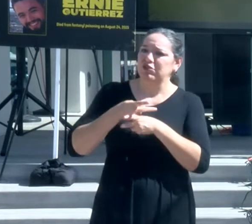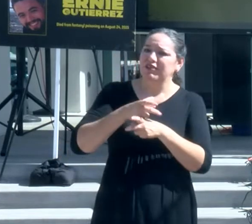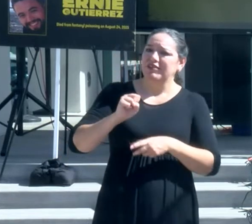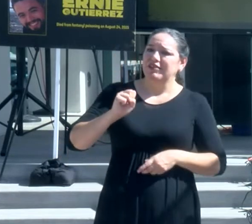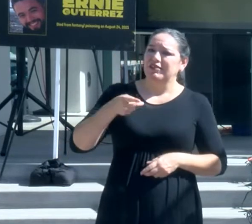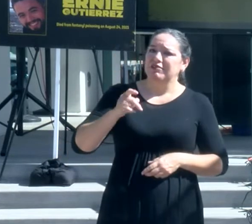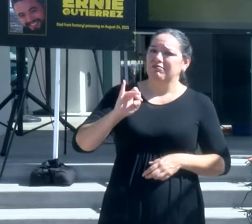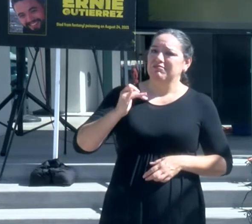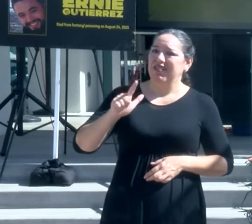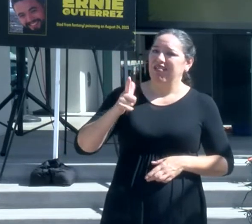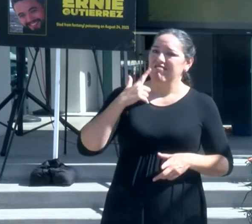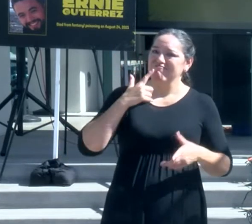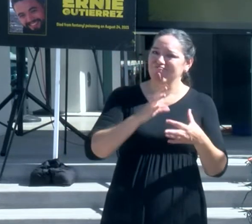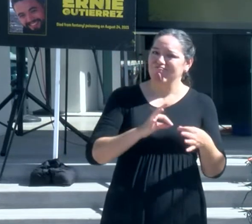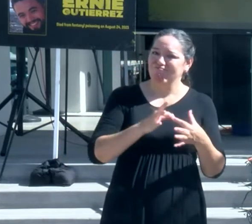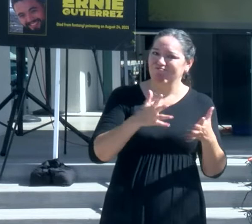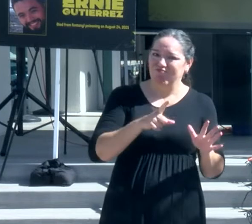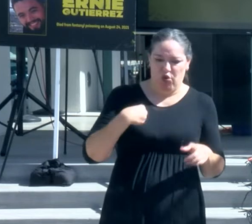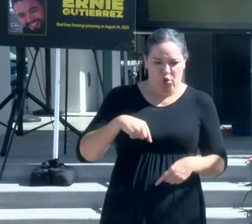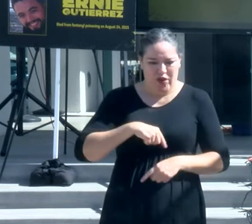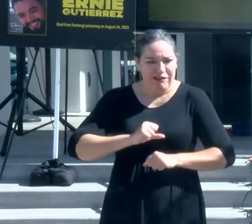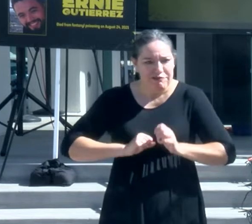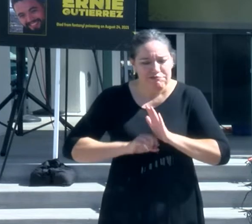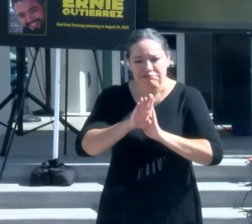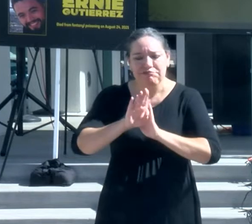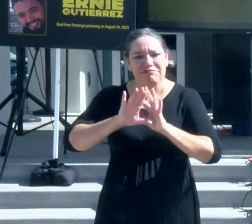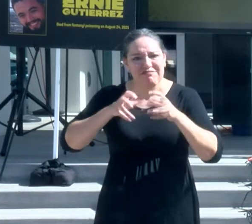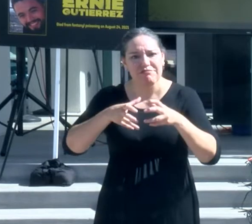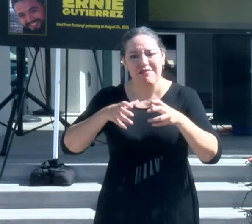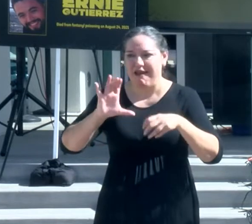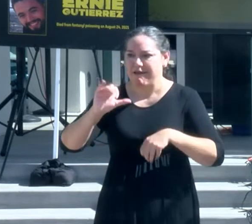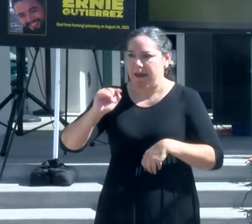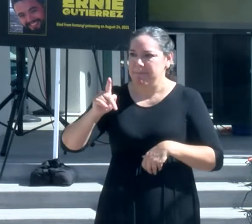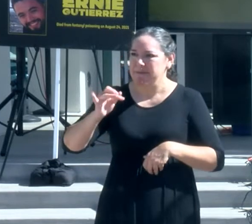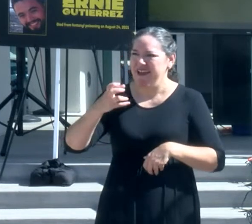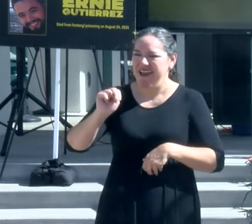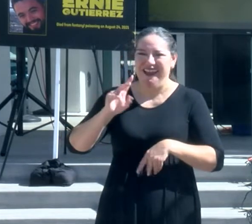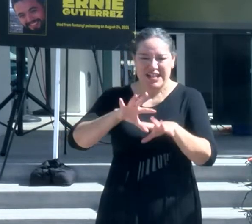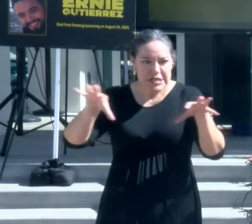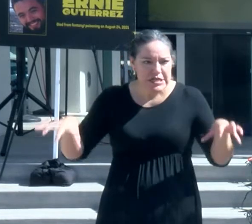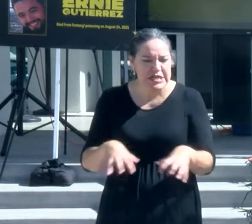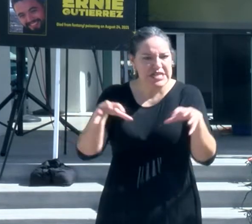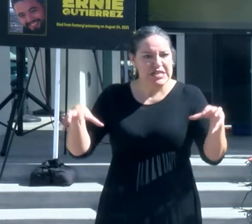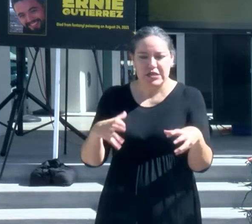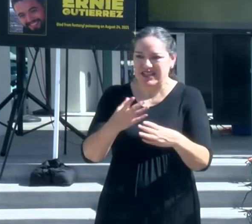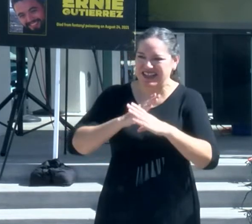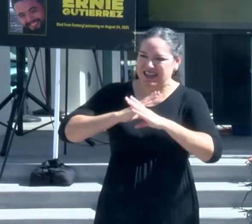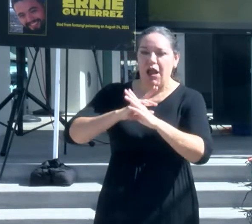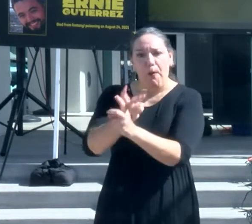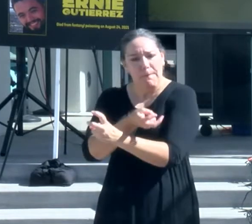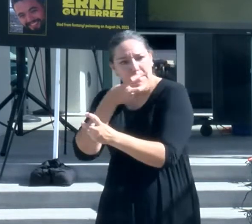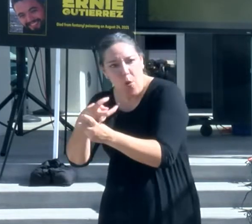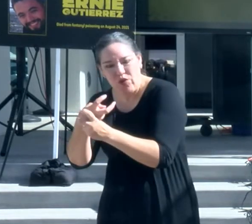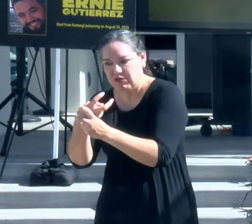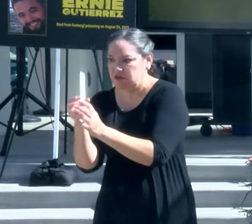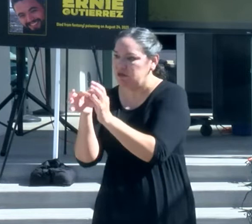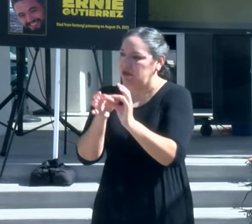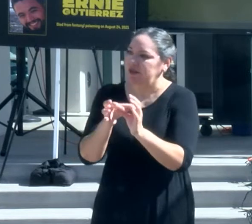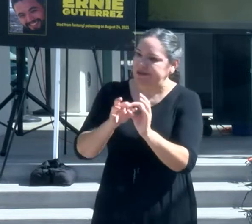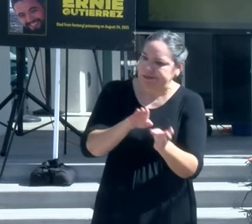Spiegel, we've created a campaign to help prevent poisonings and death from